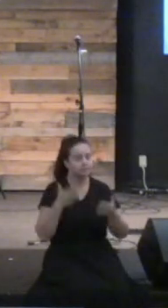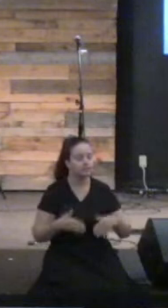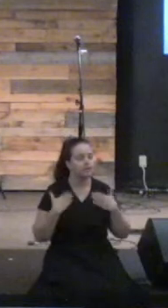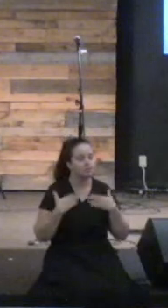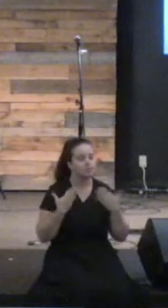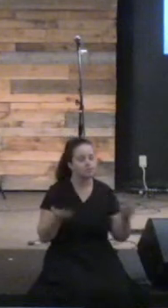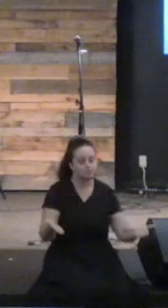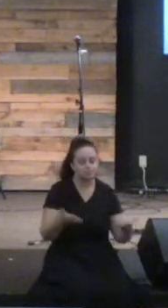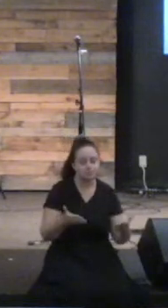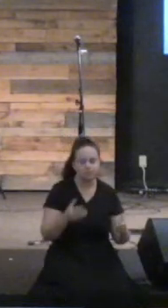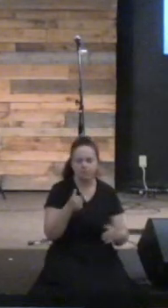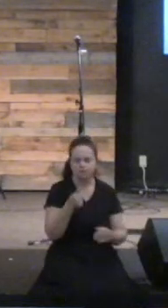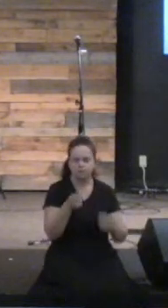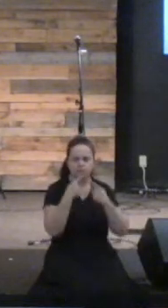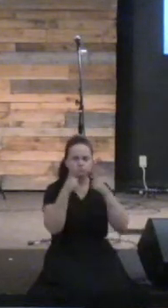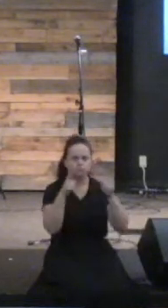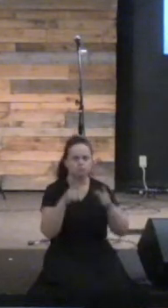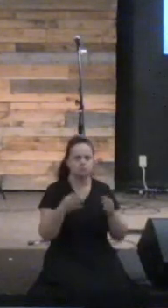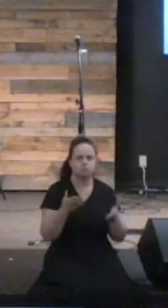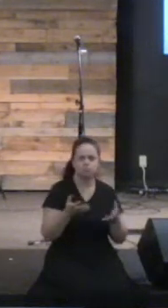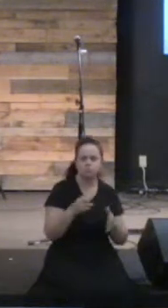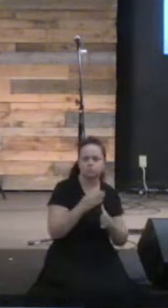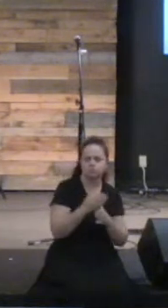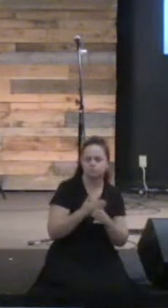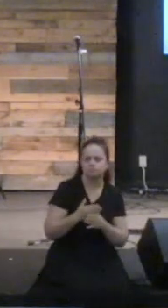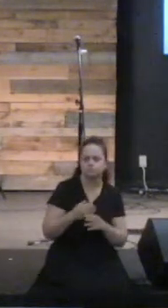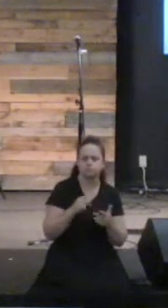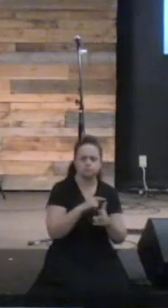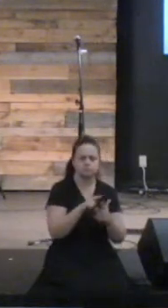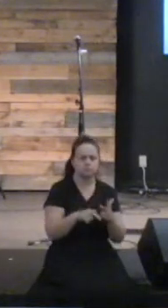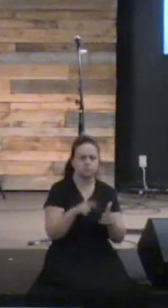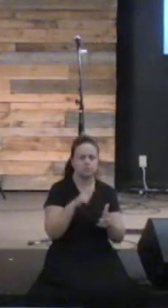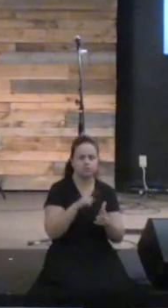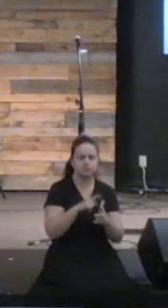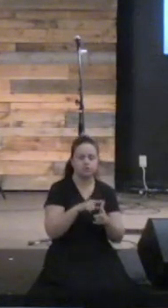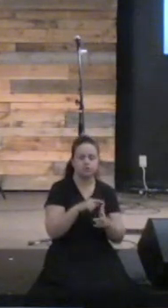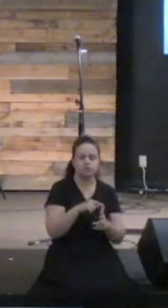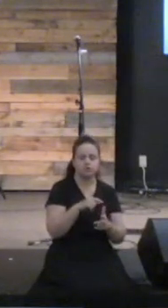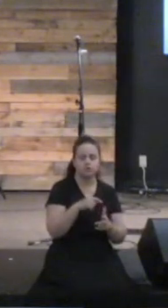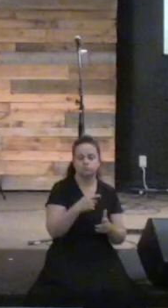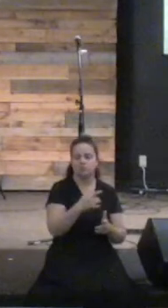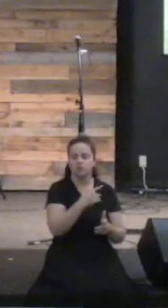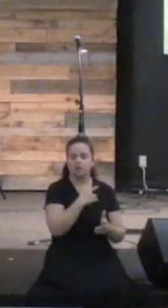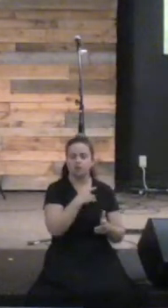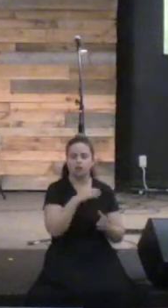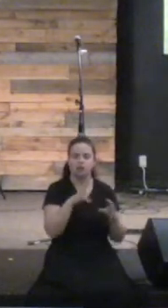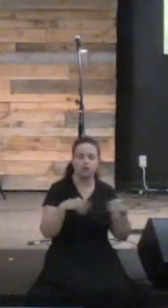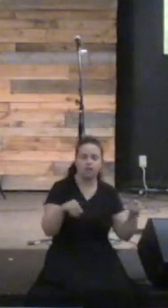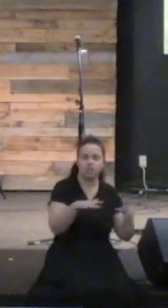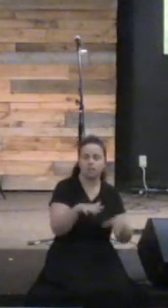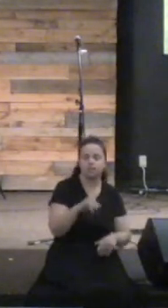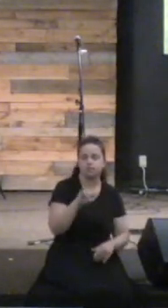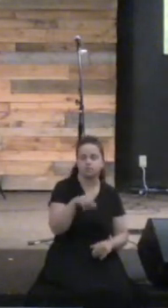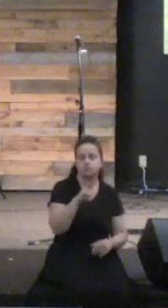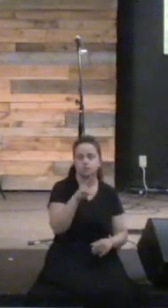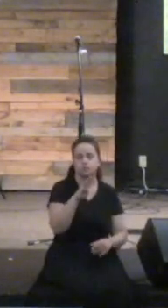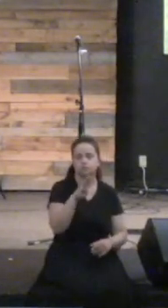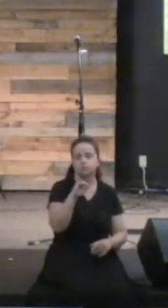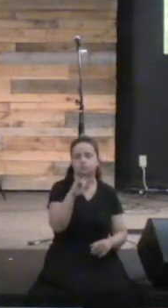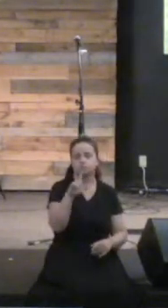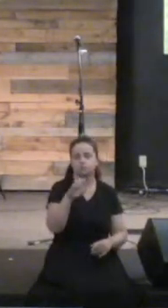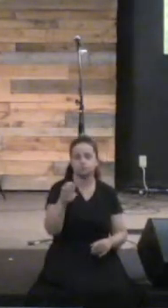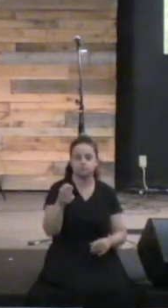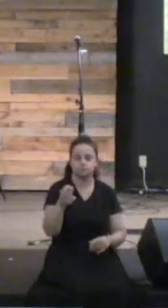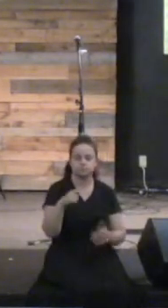that we wanted to uh to share with you first of all uh let's talk about Heartland Jubilee okay I'm gonna I'm gonna acknowledge the